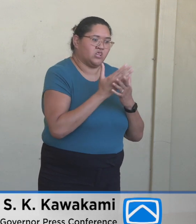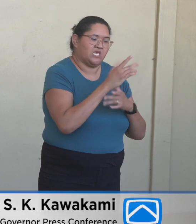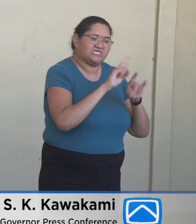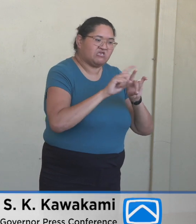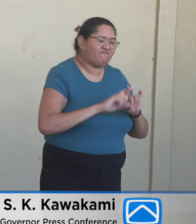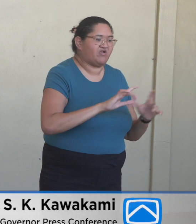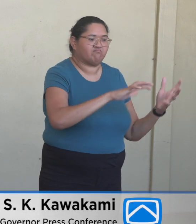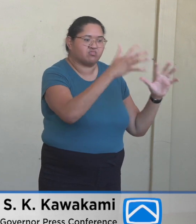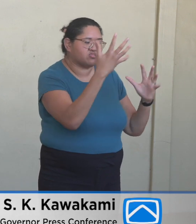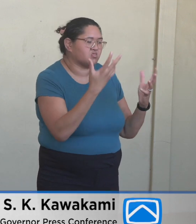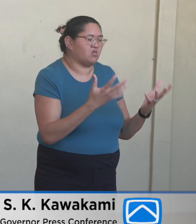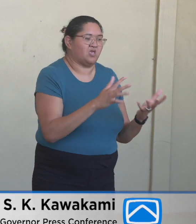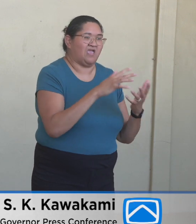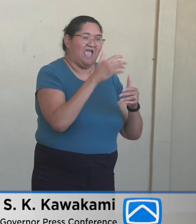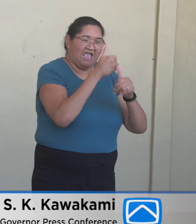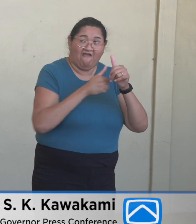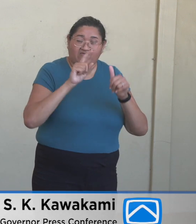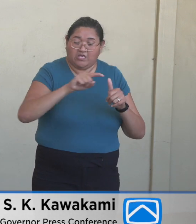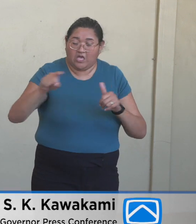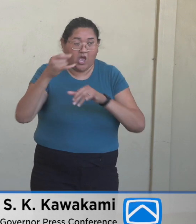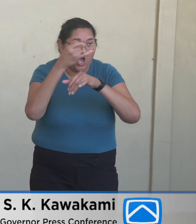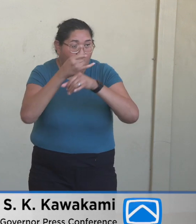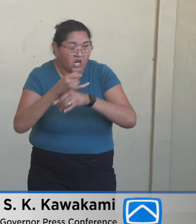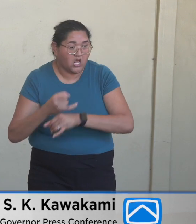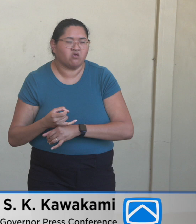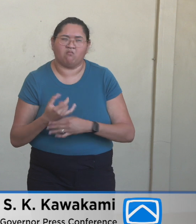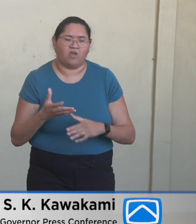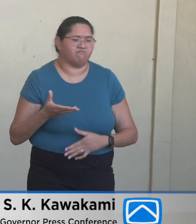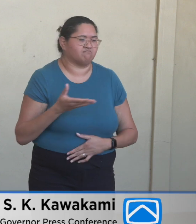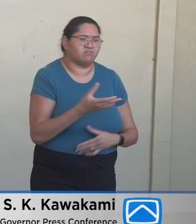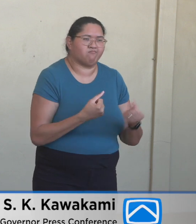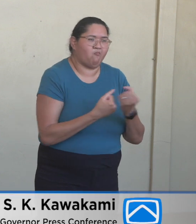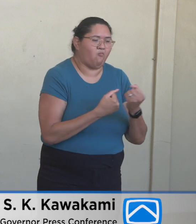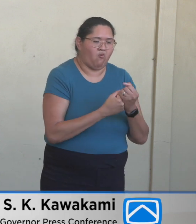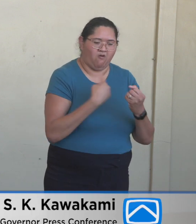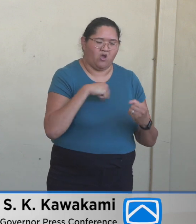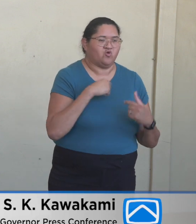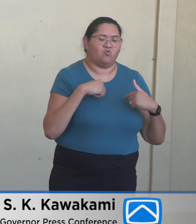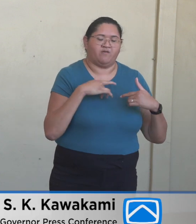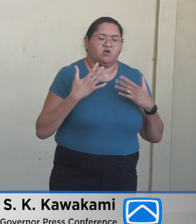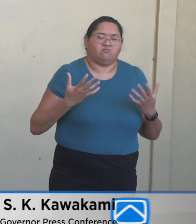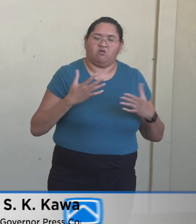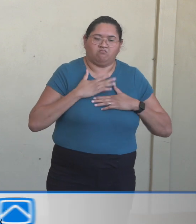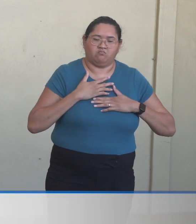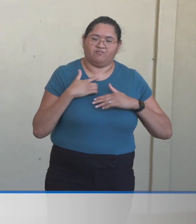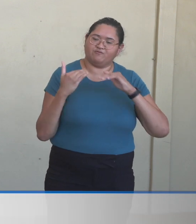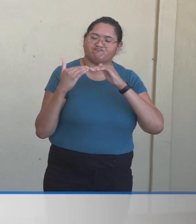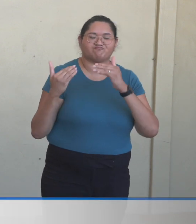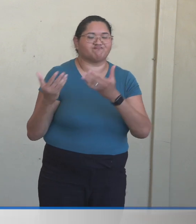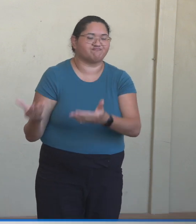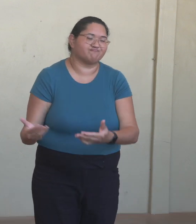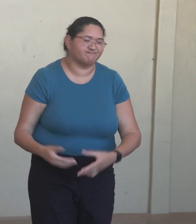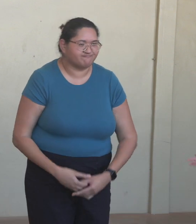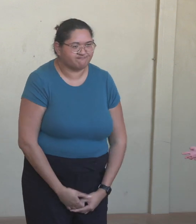every single one of these islands has been there right for us, and so we feel honored to return the favor.